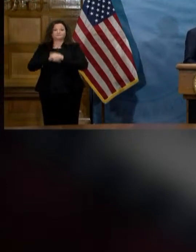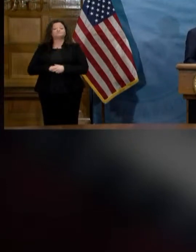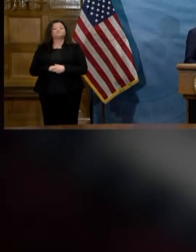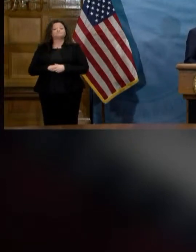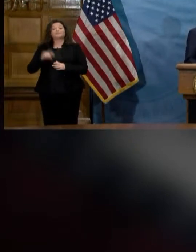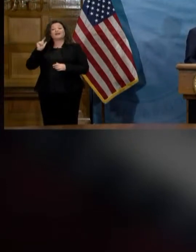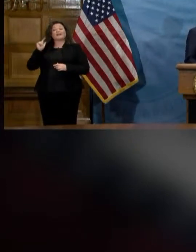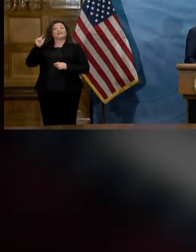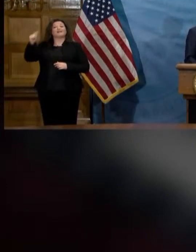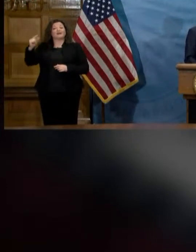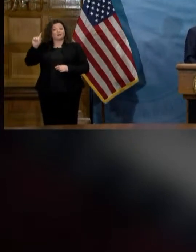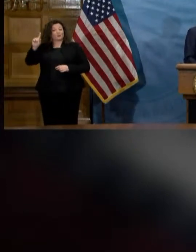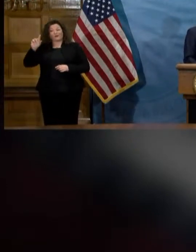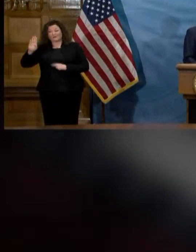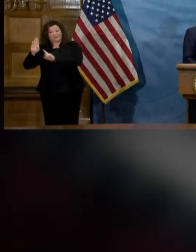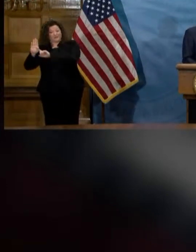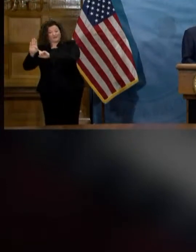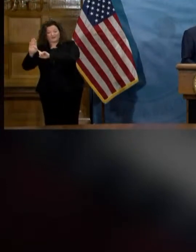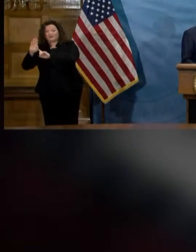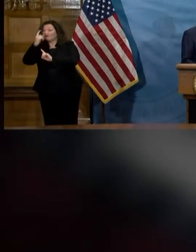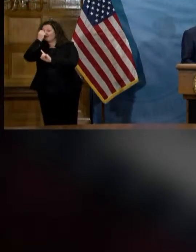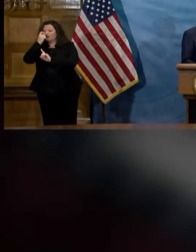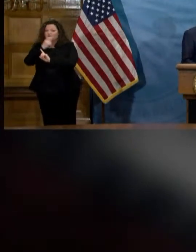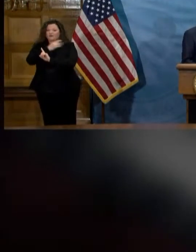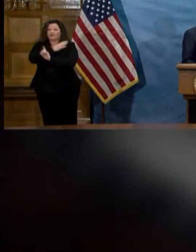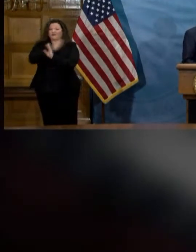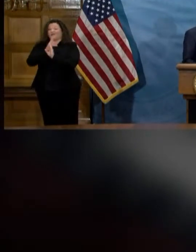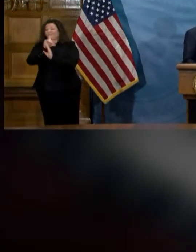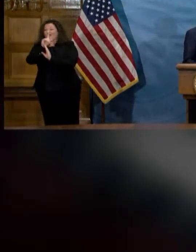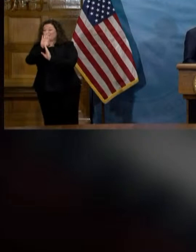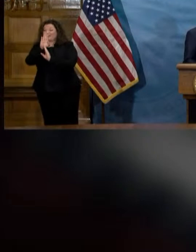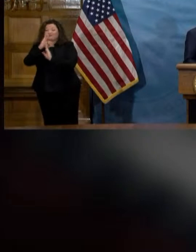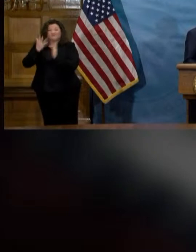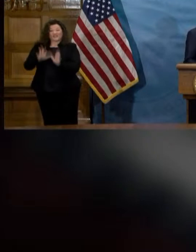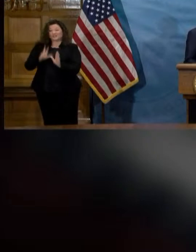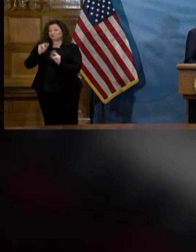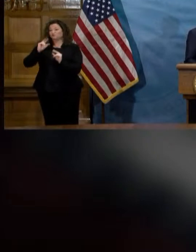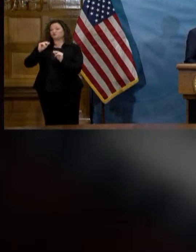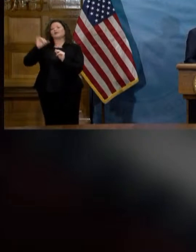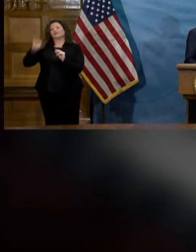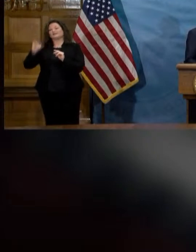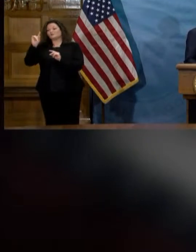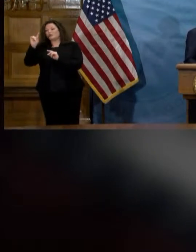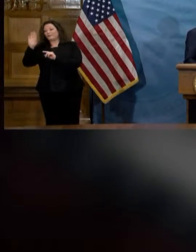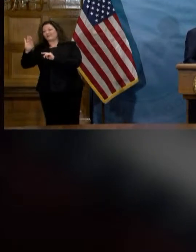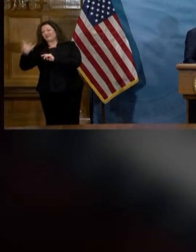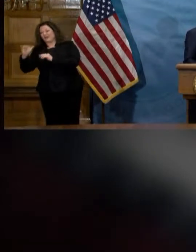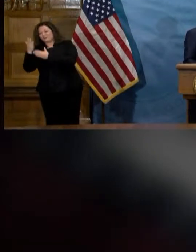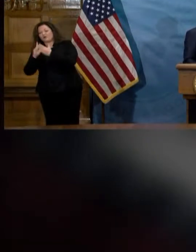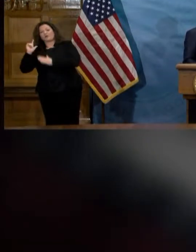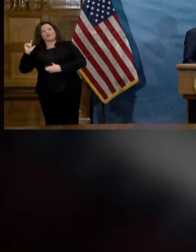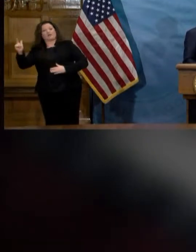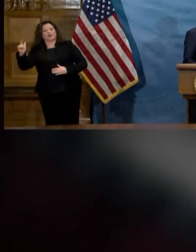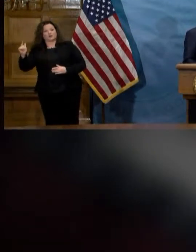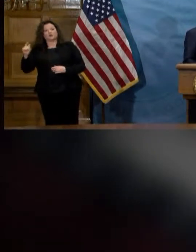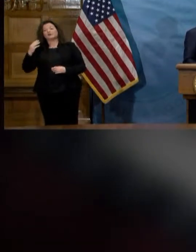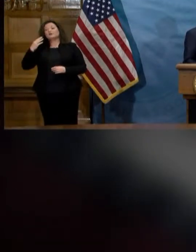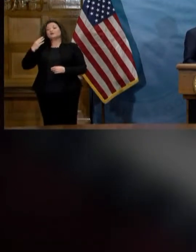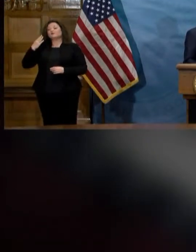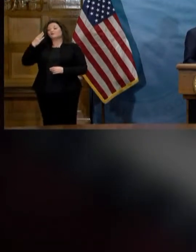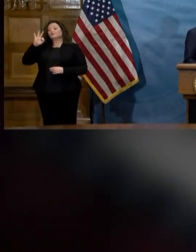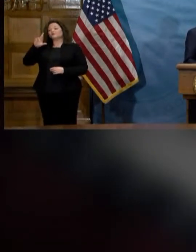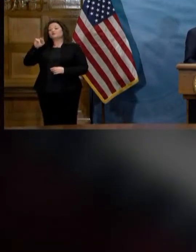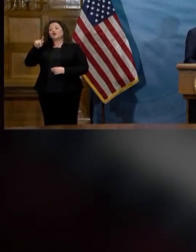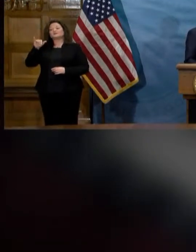later in 1B. We're not all the way through 1B. This is where we'll get to later. But the frontline essential